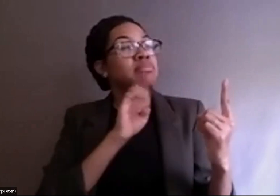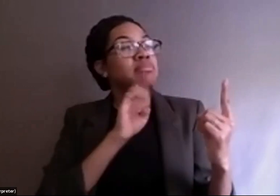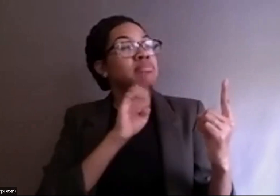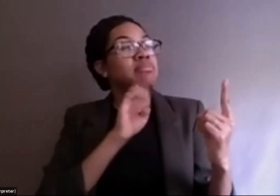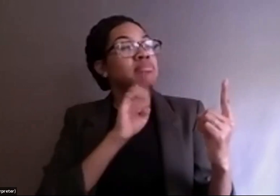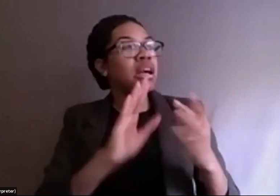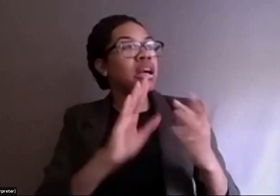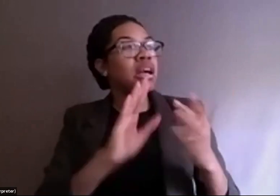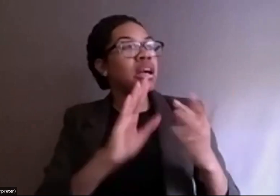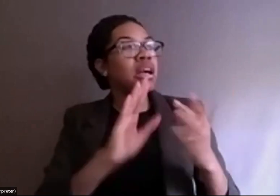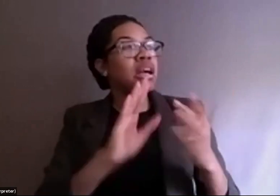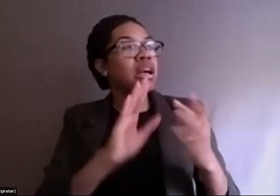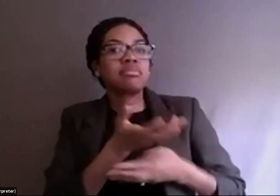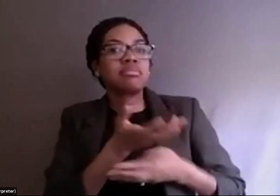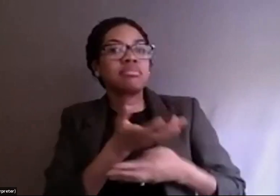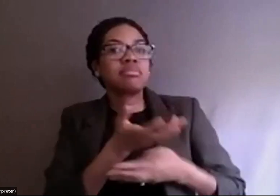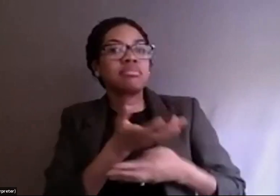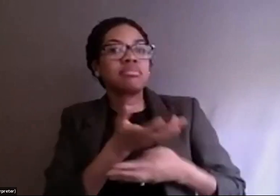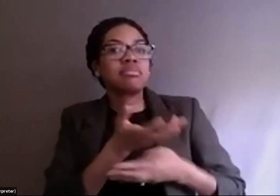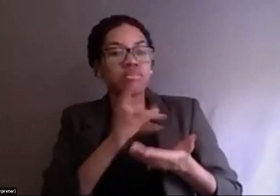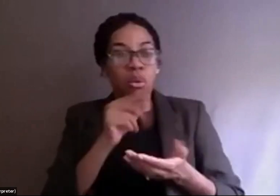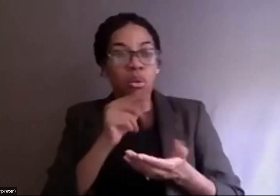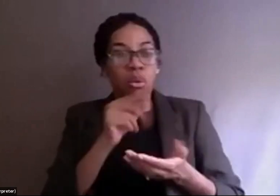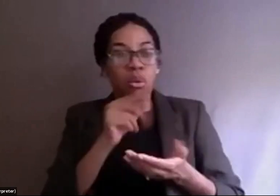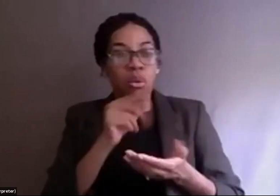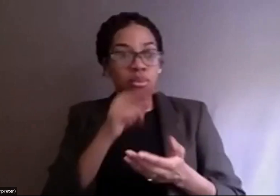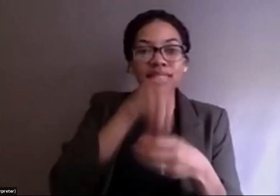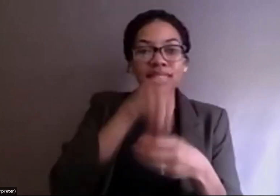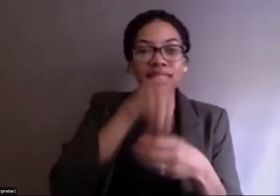that community who understood the needs of that community.